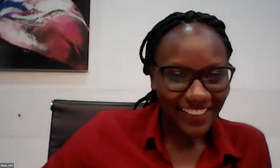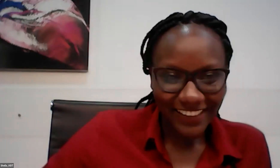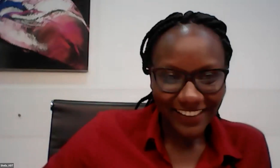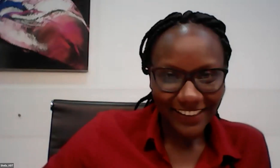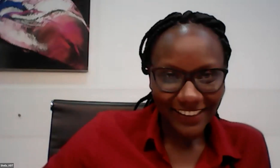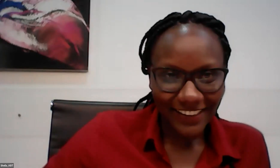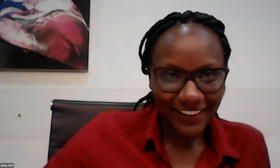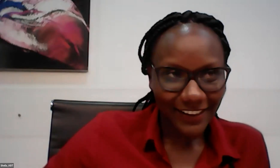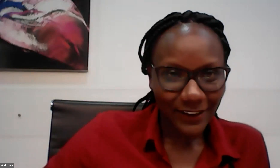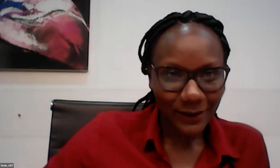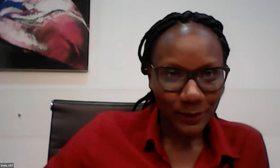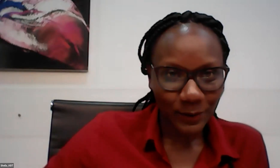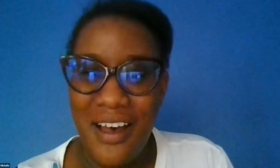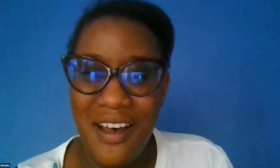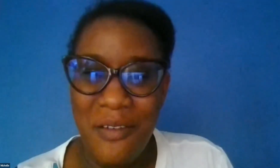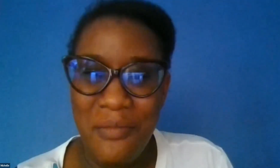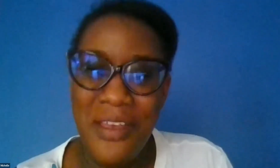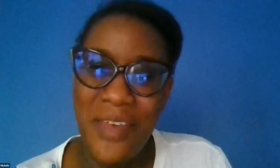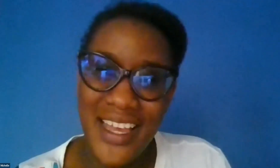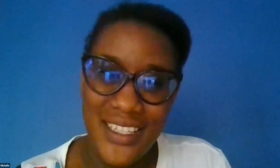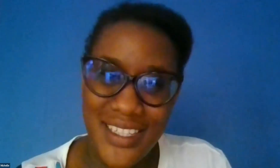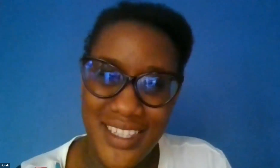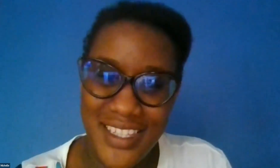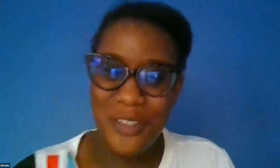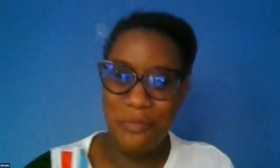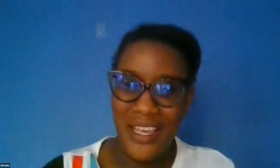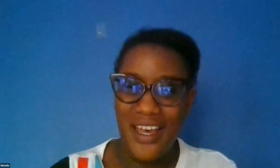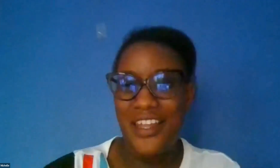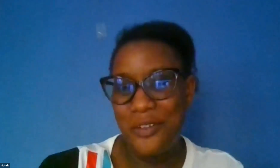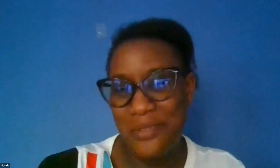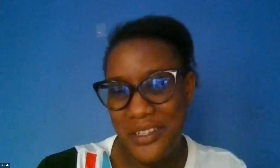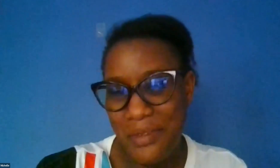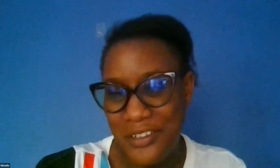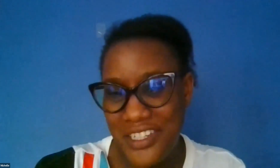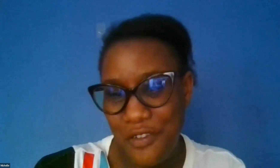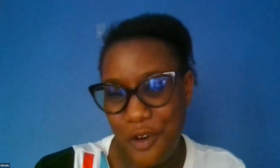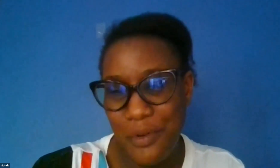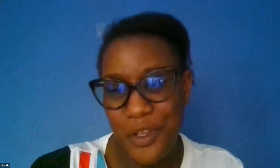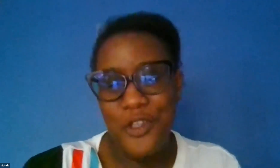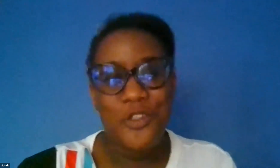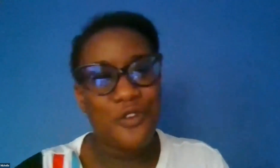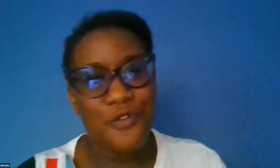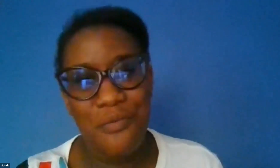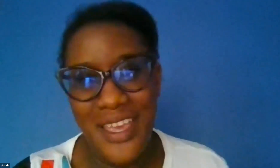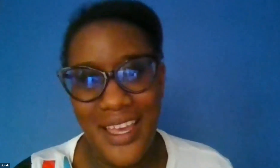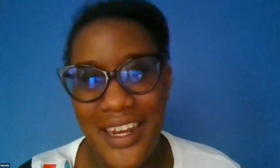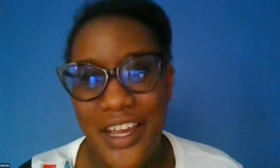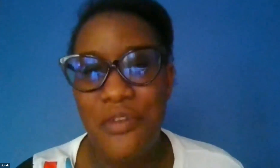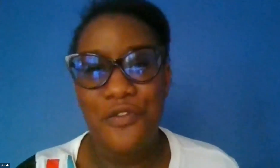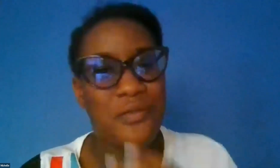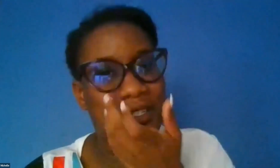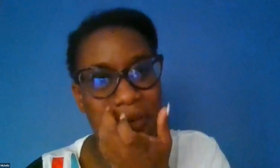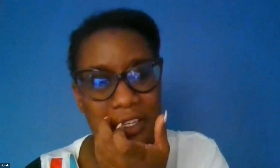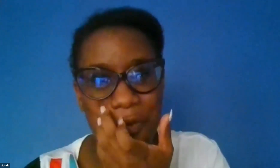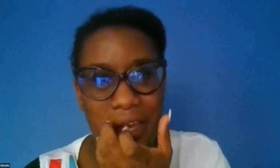Judges? So maybe I can just speak a little bit about DevOps. So for me,